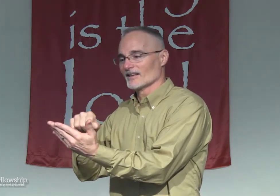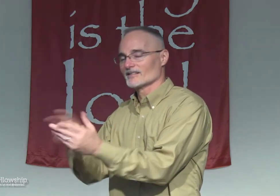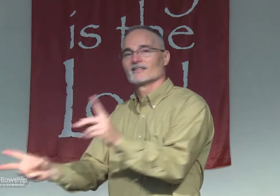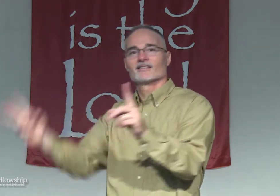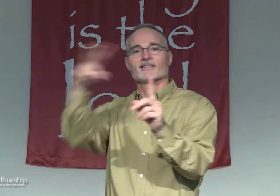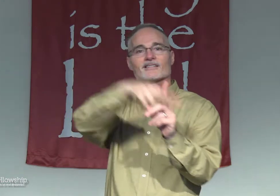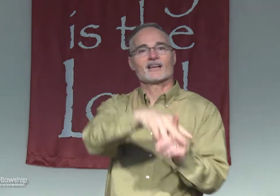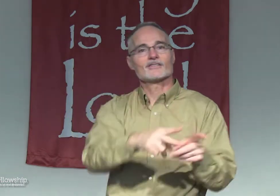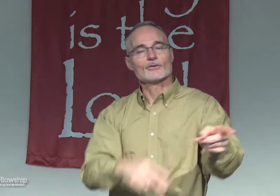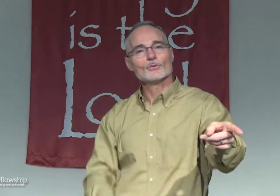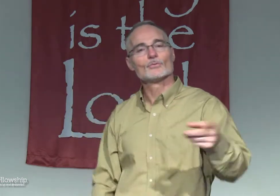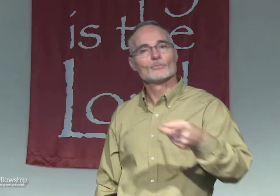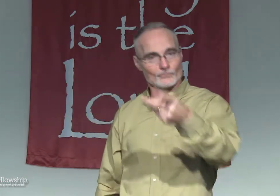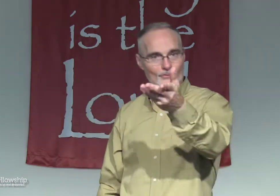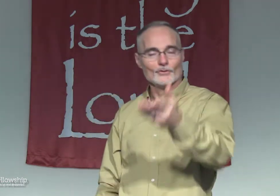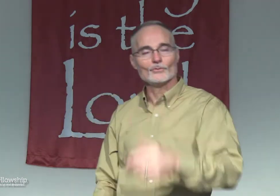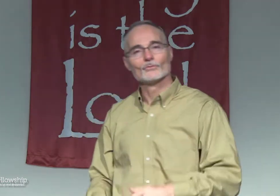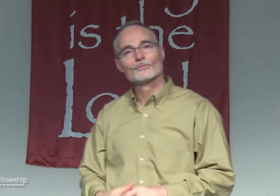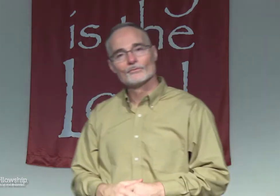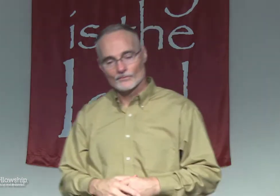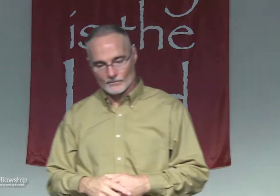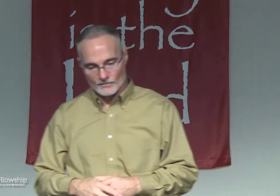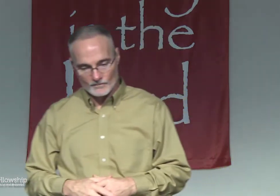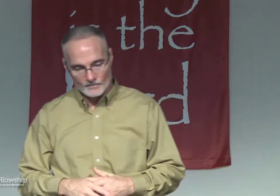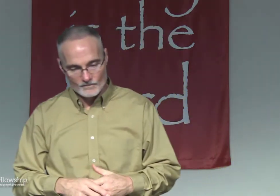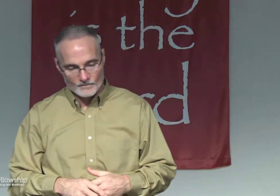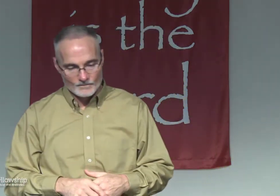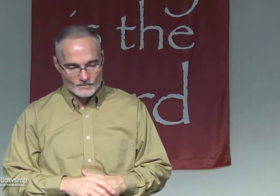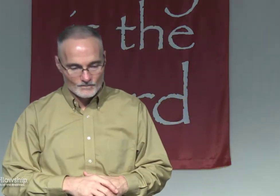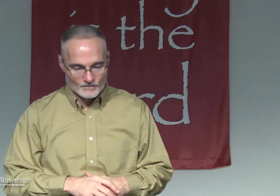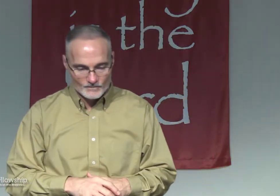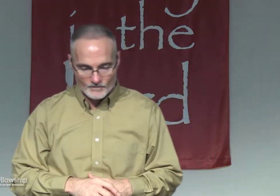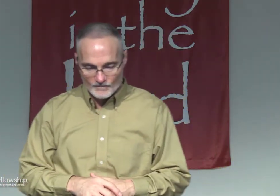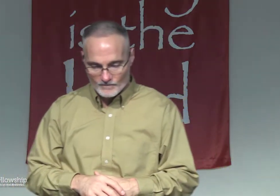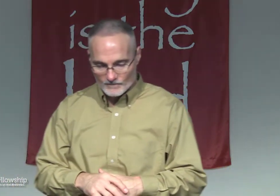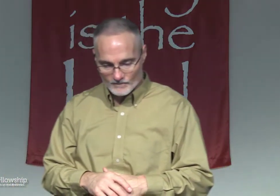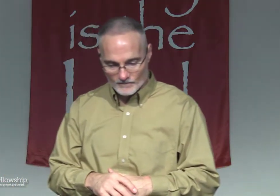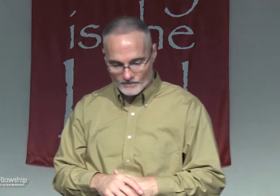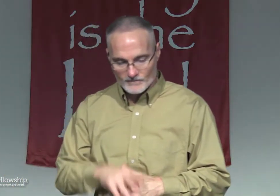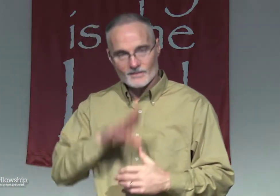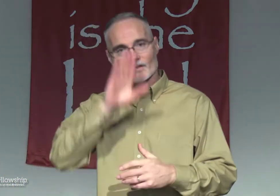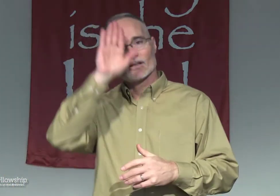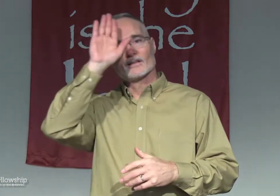And that passes all of the tests. And that gets applied to you.